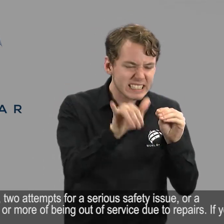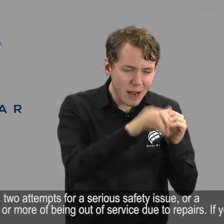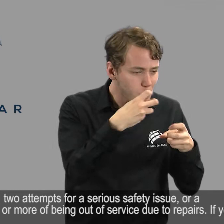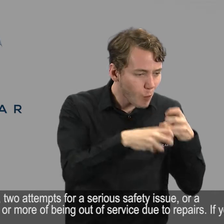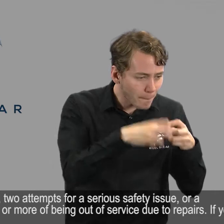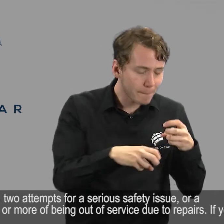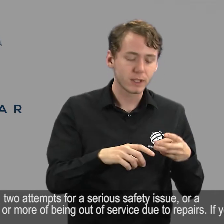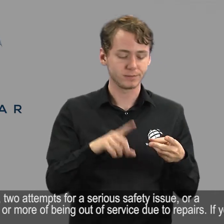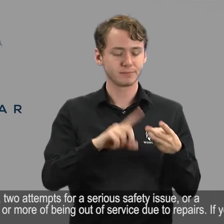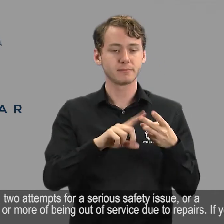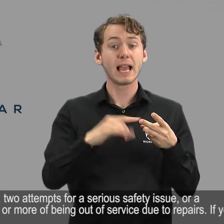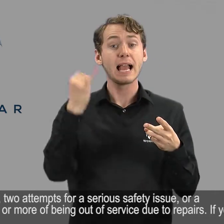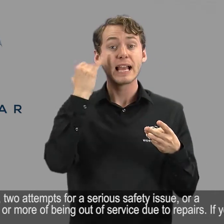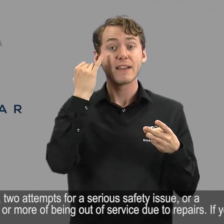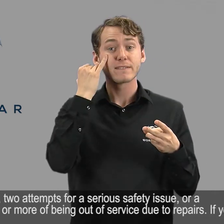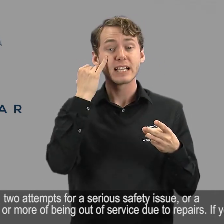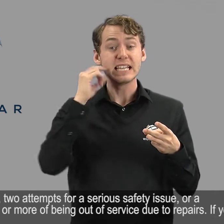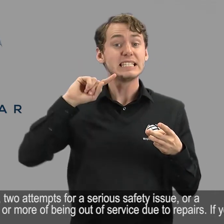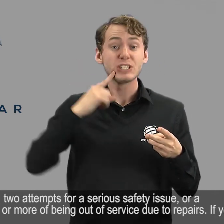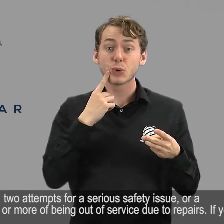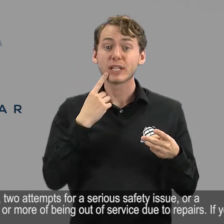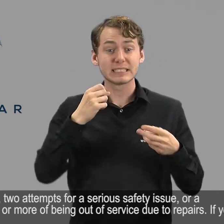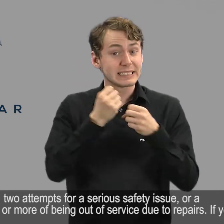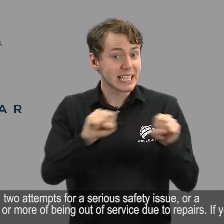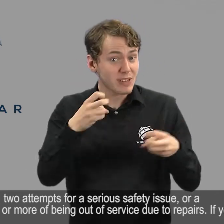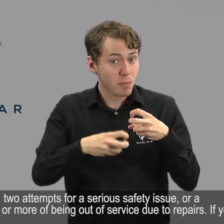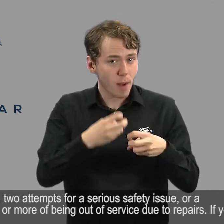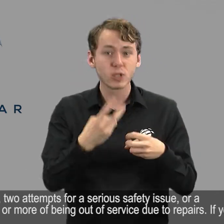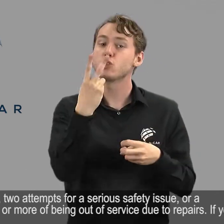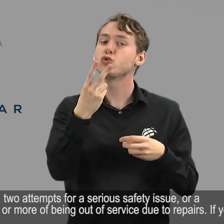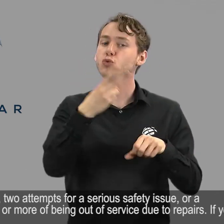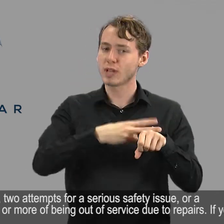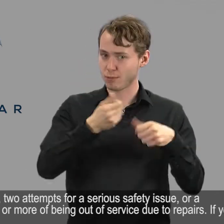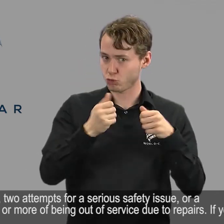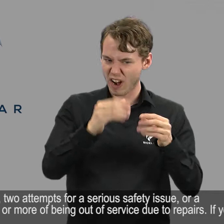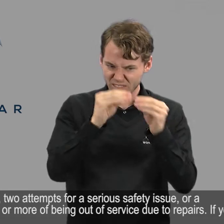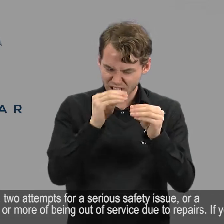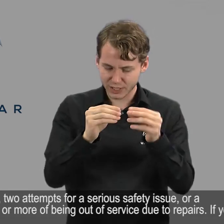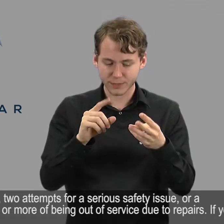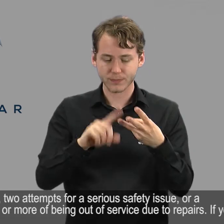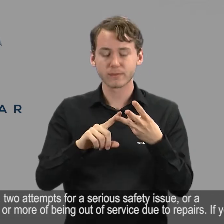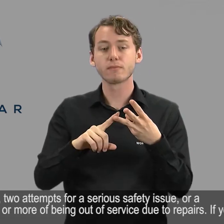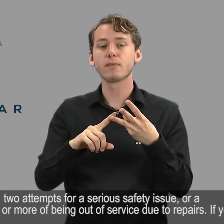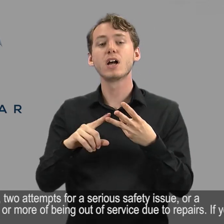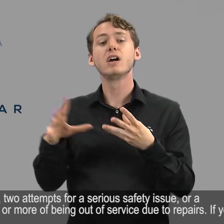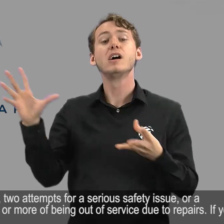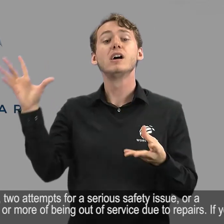2 attempts for a serious safety issue, or a combined 30 days or